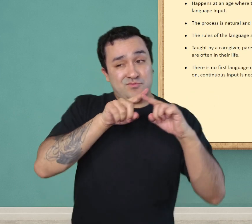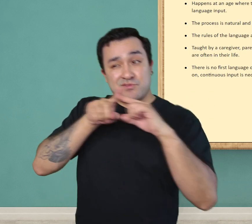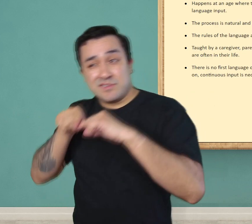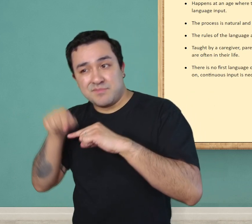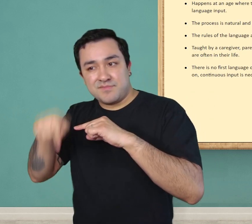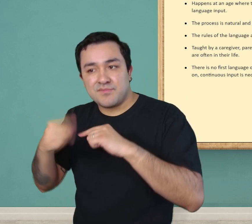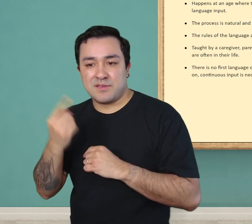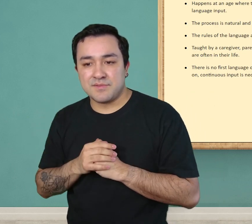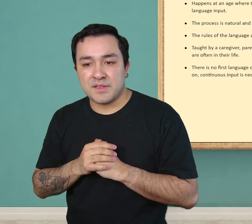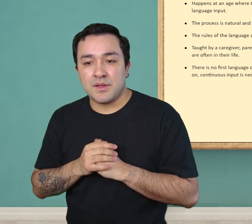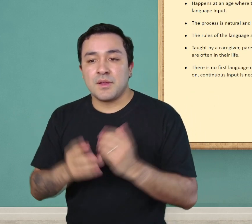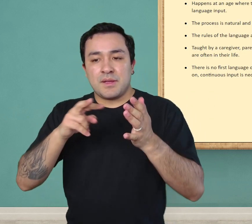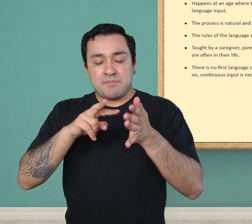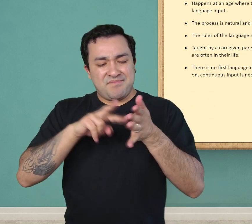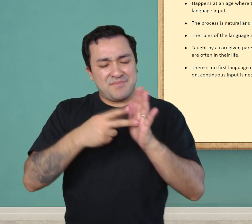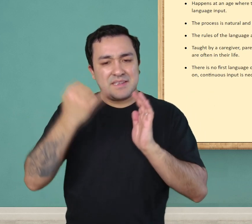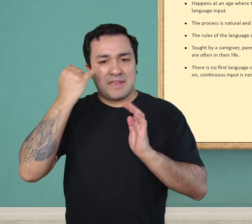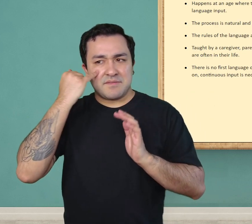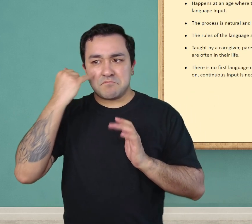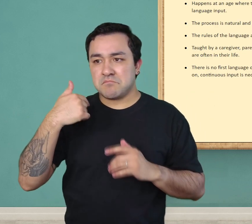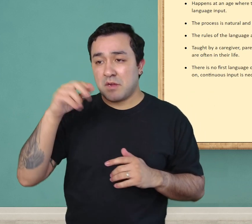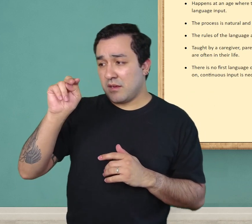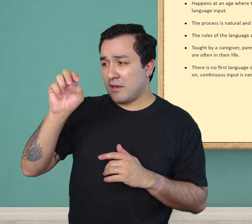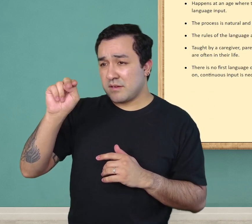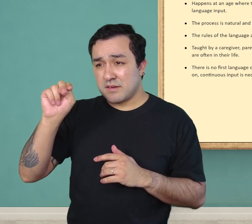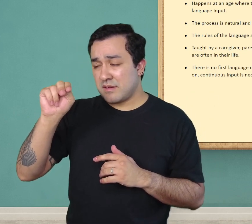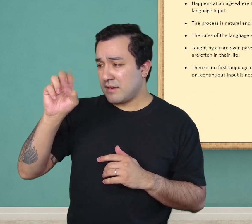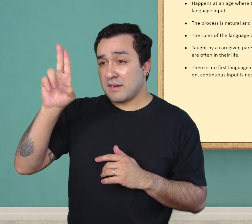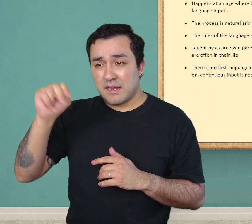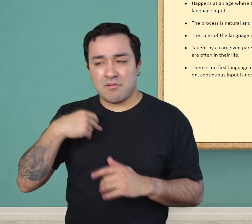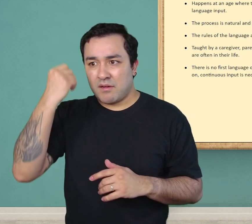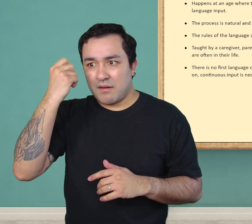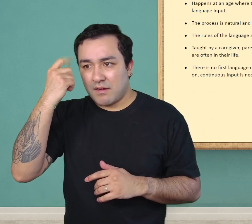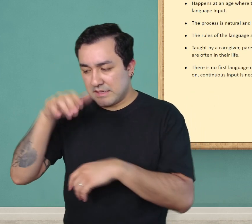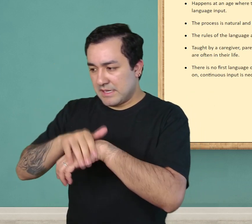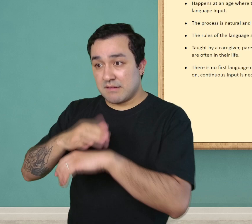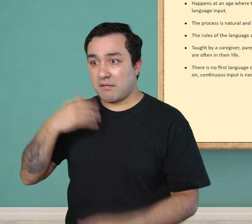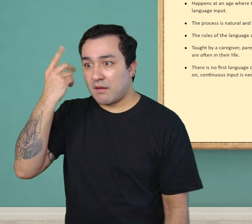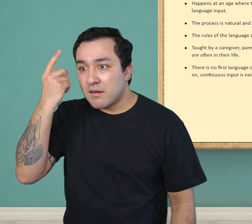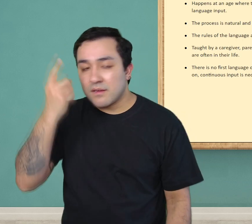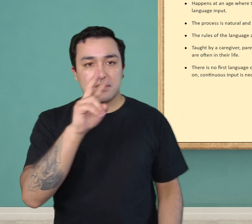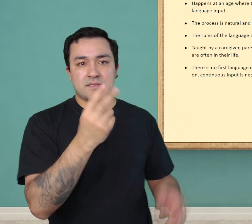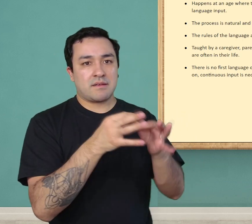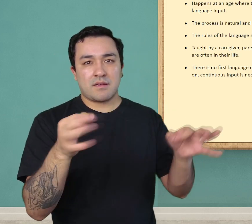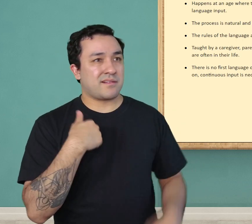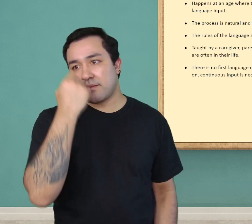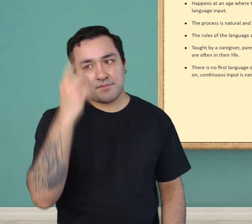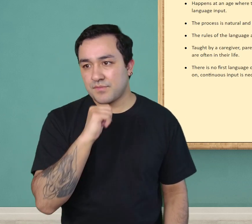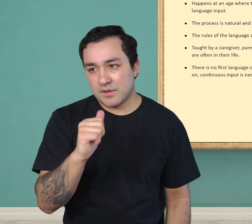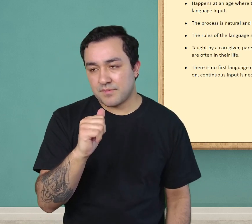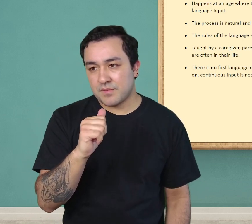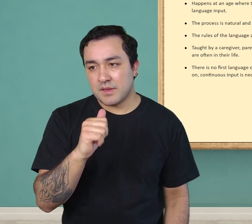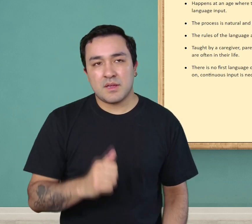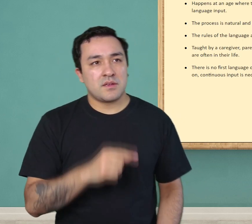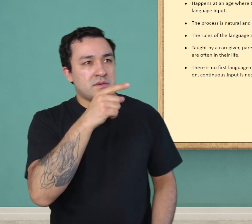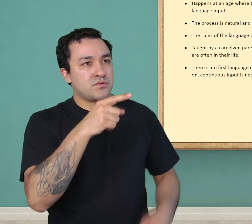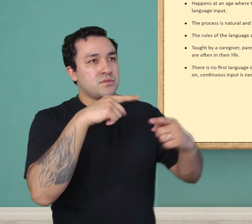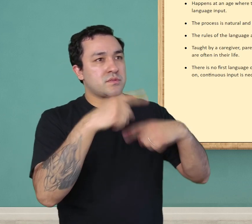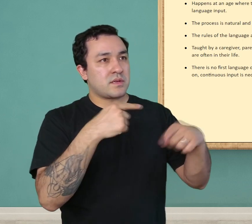a language and therefore they make connections between the first and second language. They also depend on their first language when learning